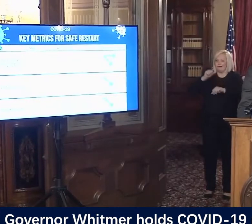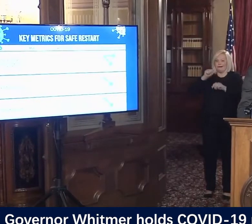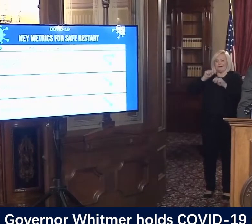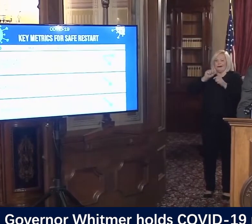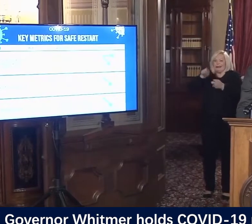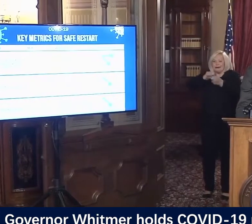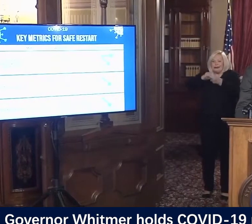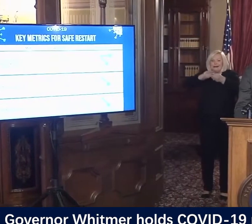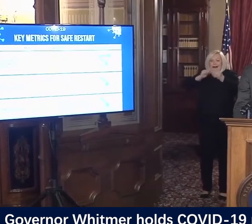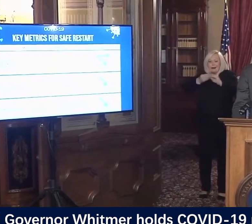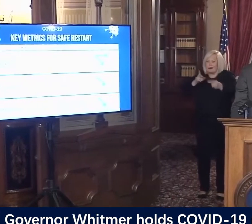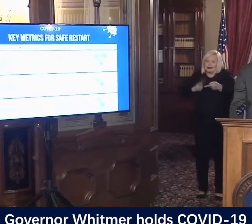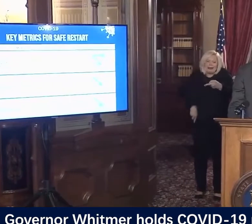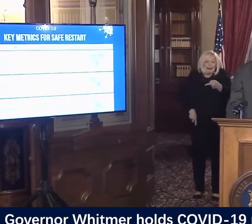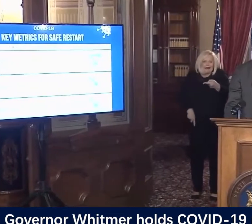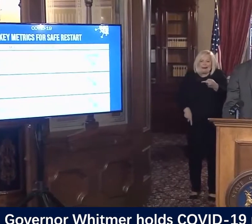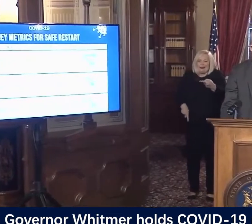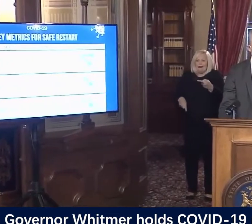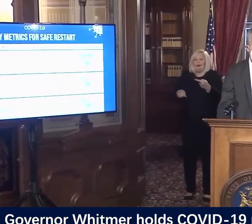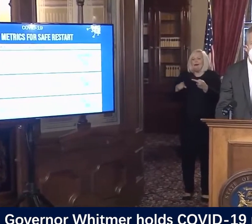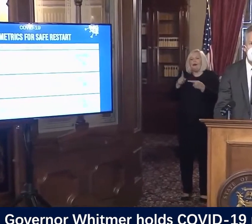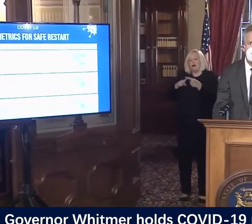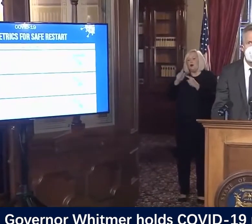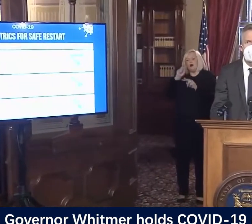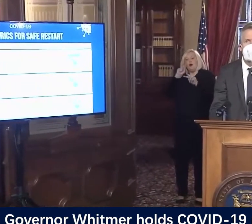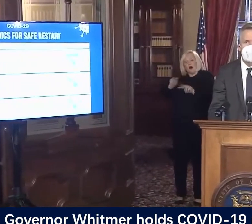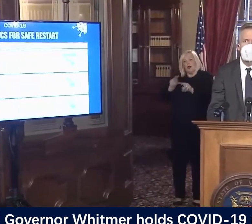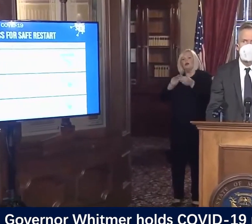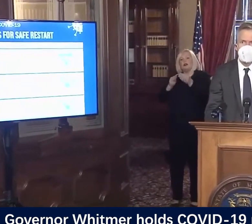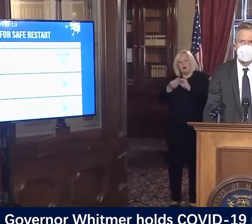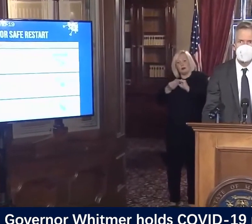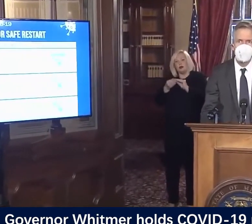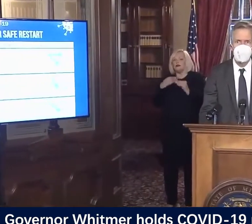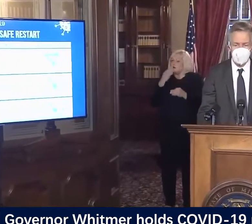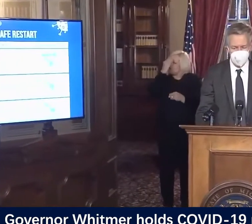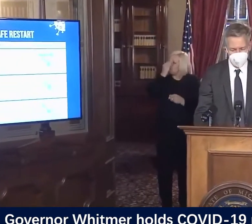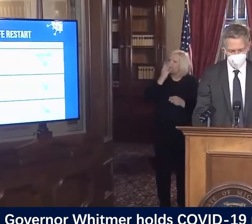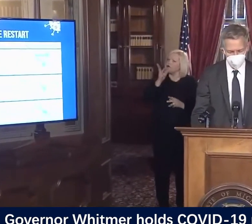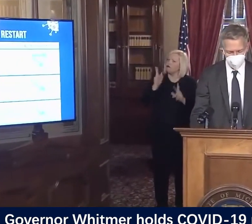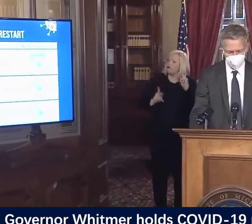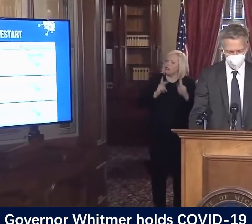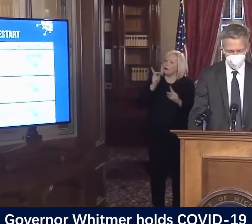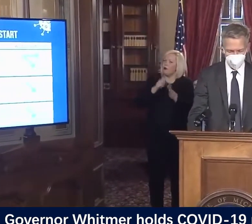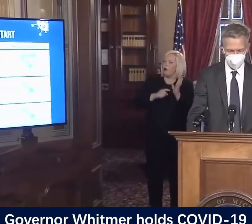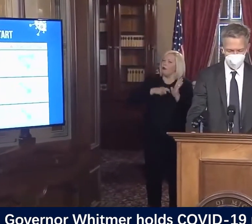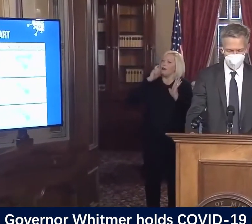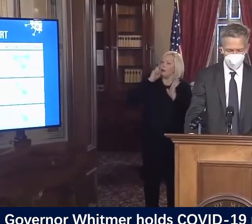data, and we will be transparent with the public about exactly what we are seeing.